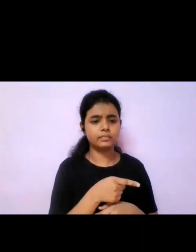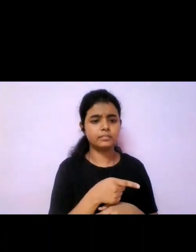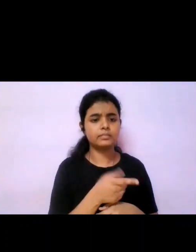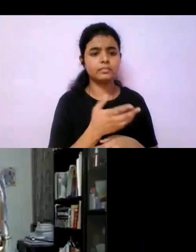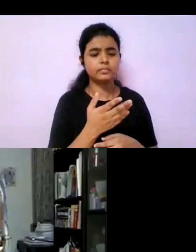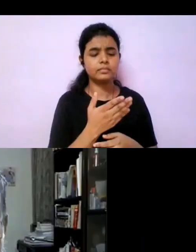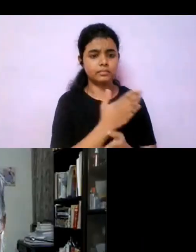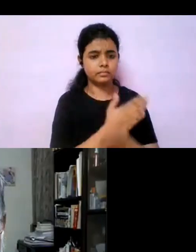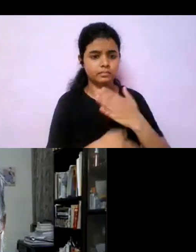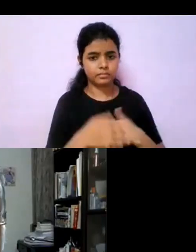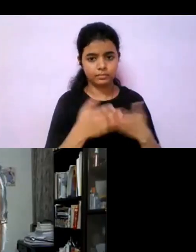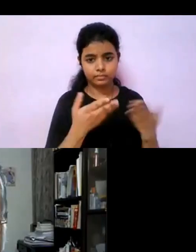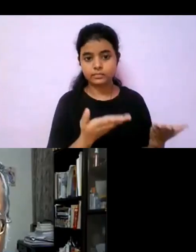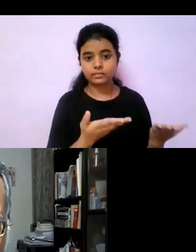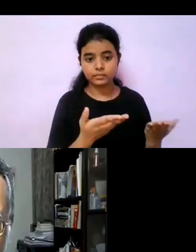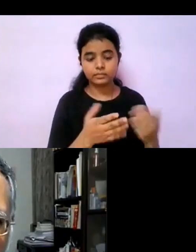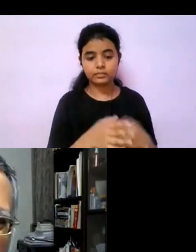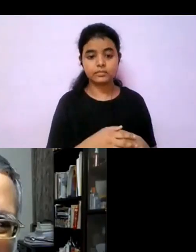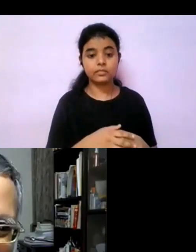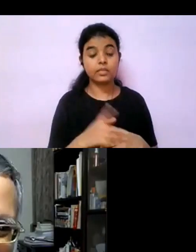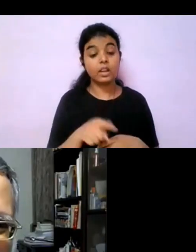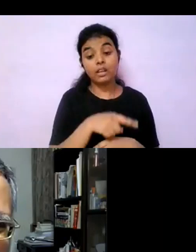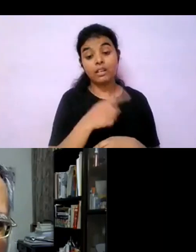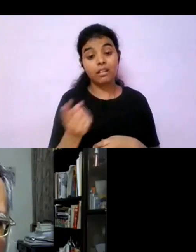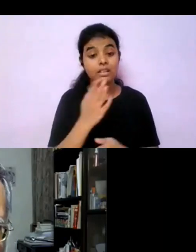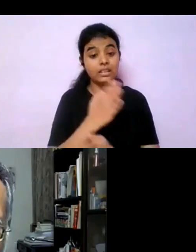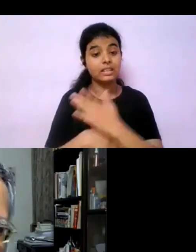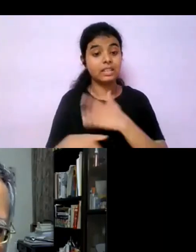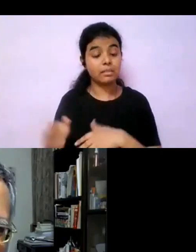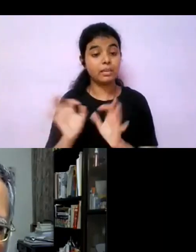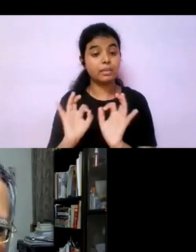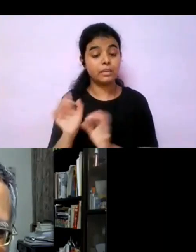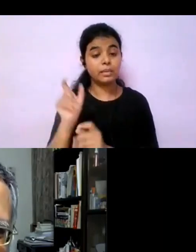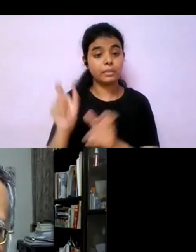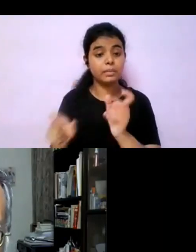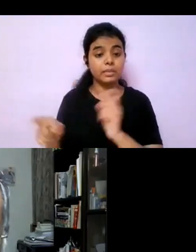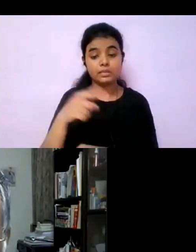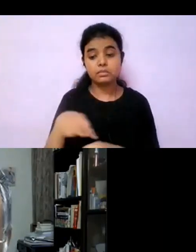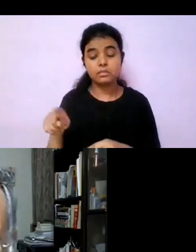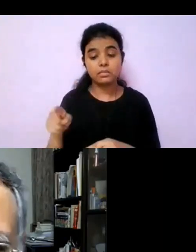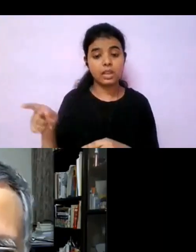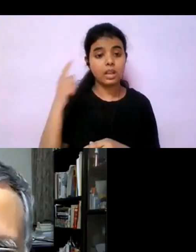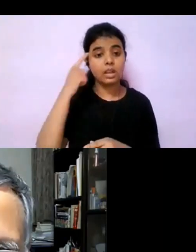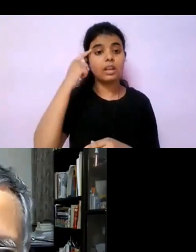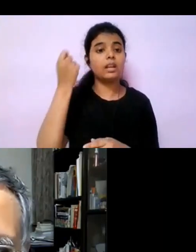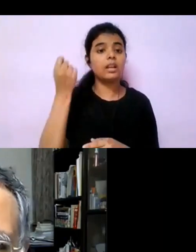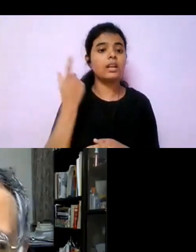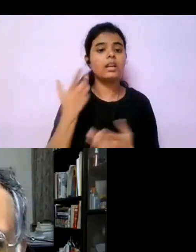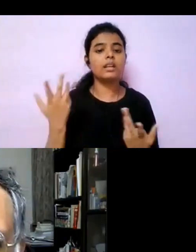one hand and the non-disabled on the other? I think that's the answer here.